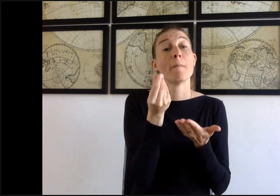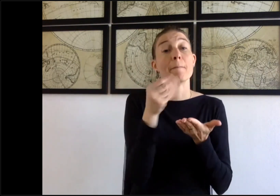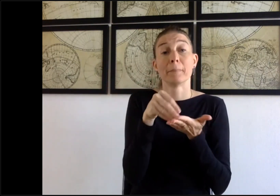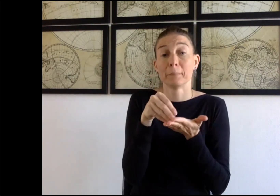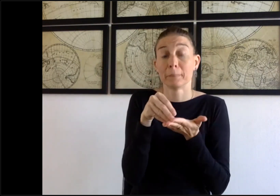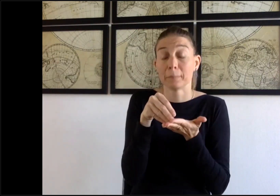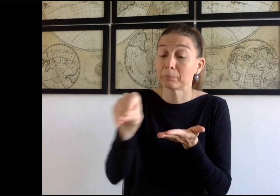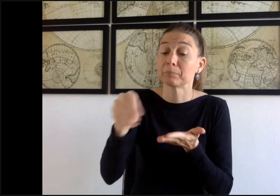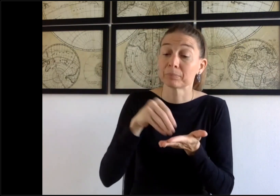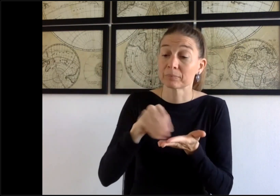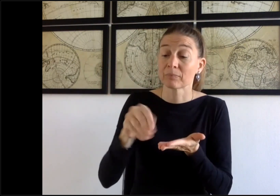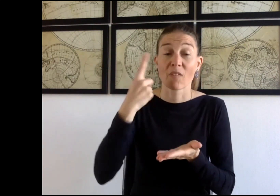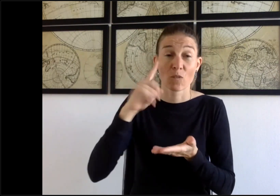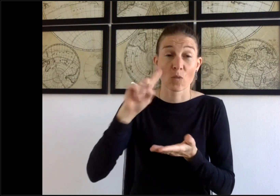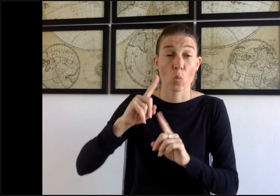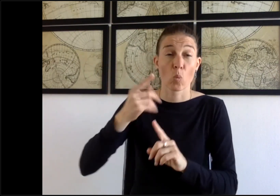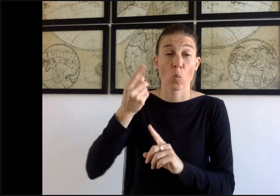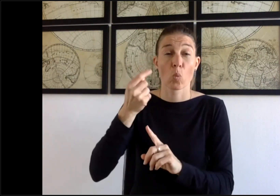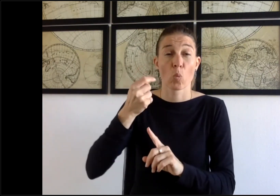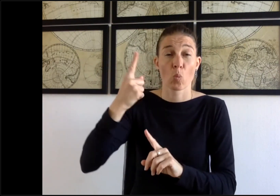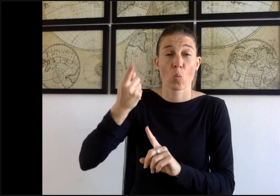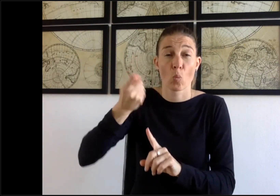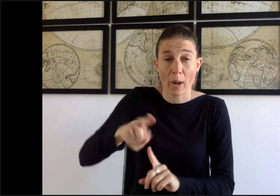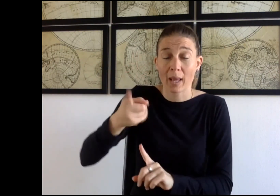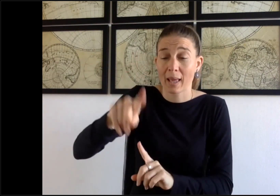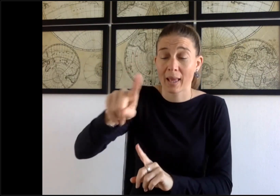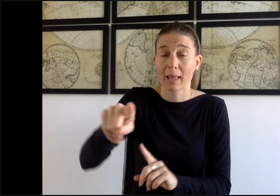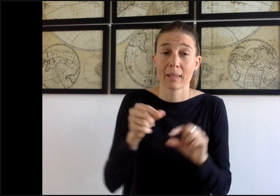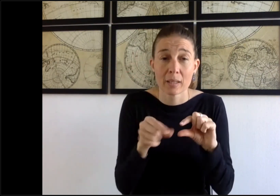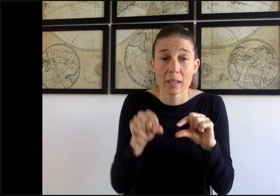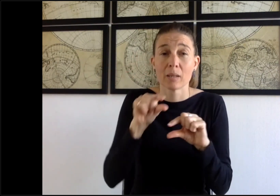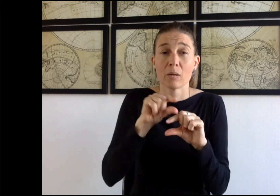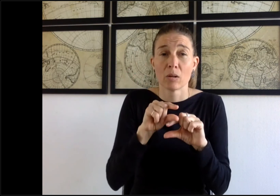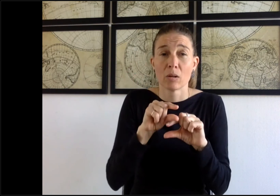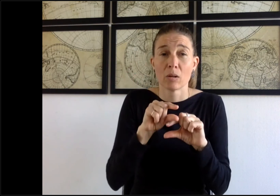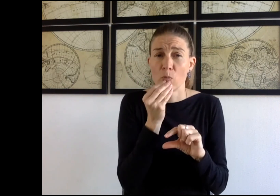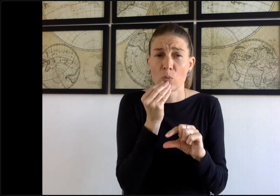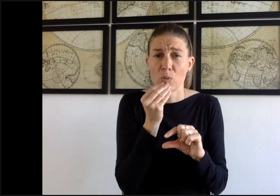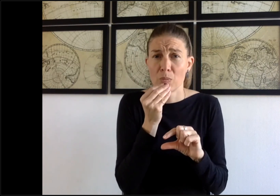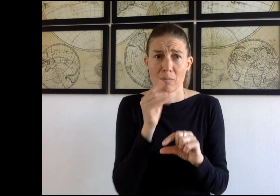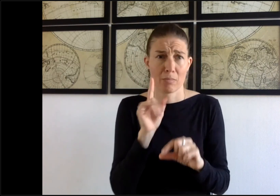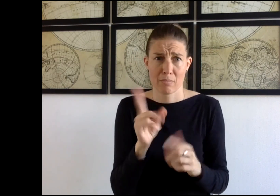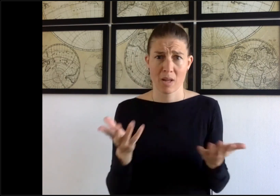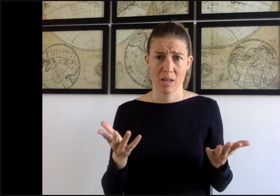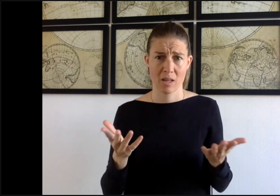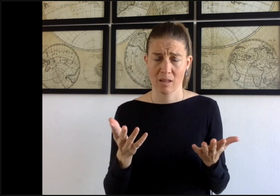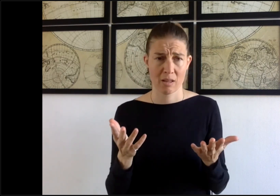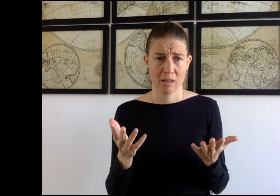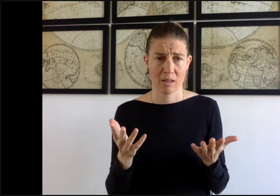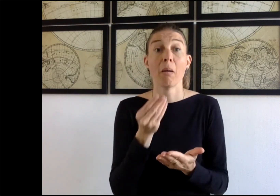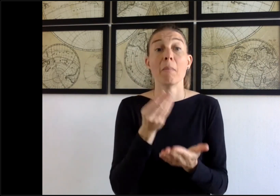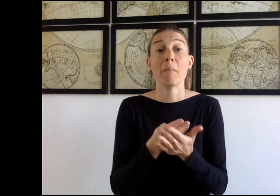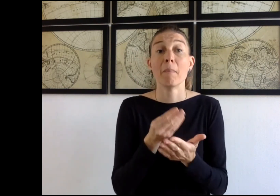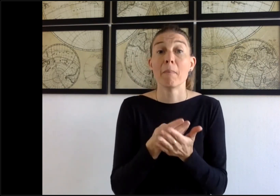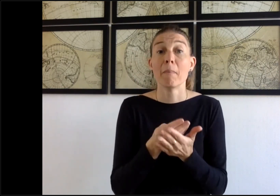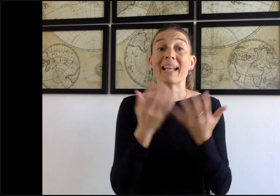the rent and a little bit extra, I received food. But I didn't have money to go to, with